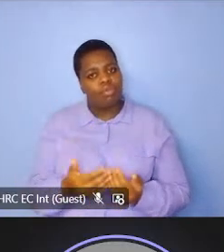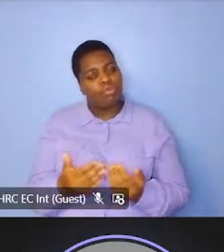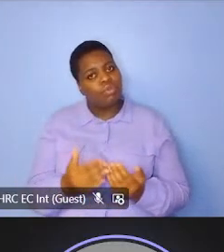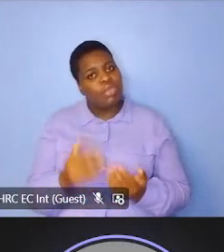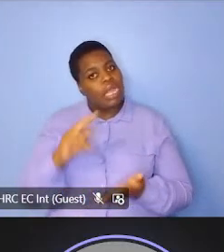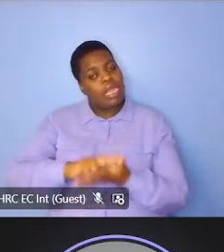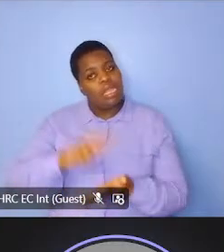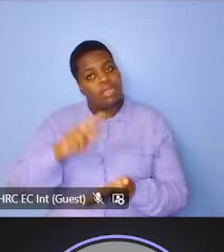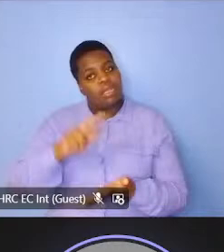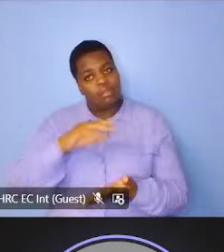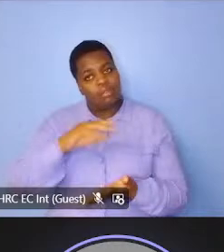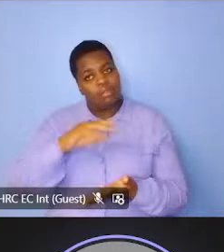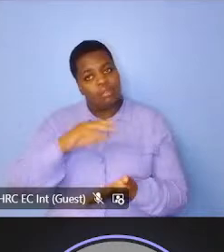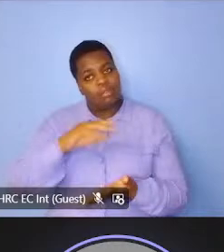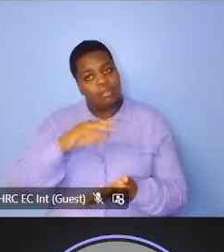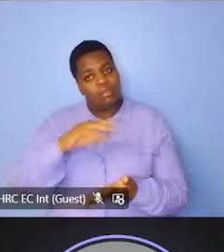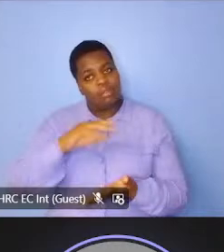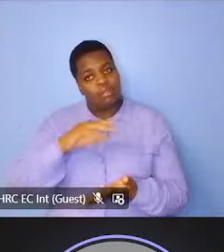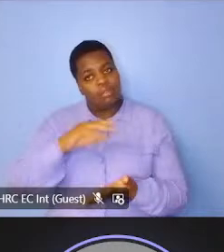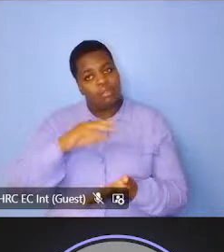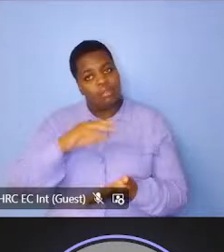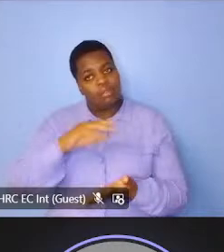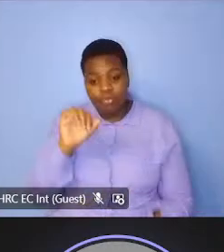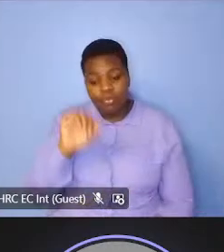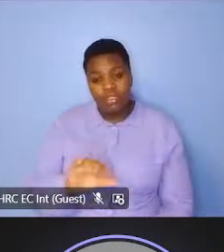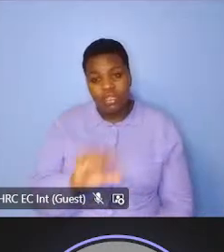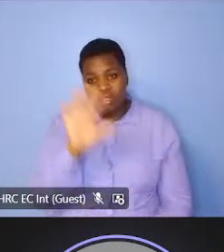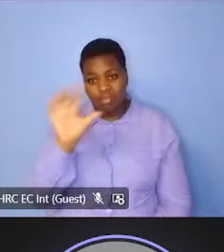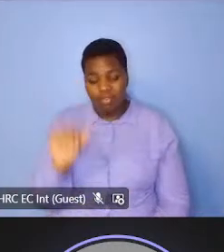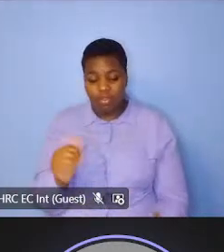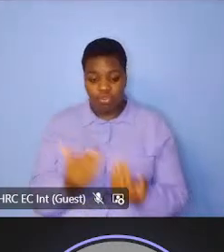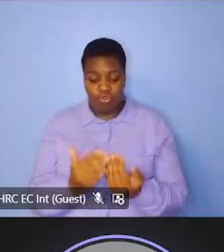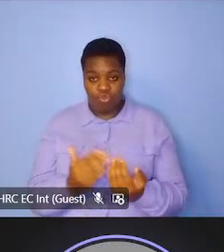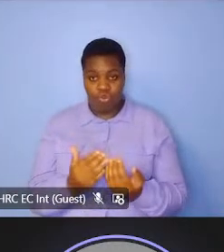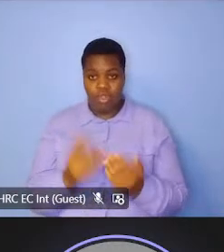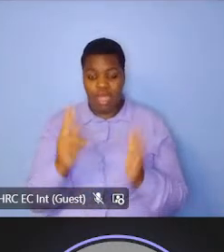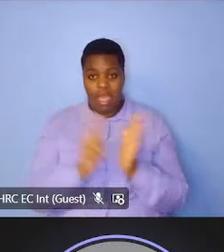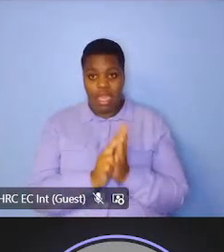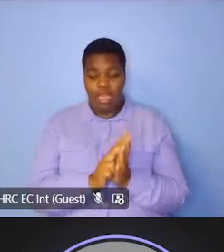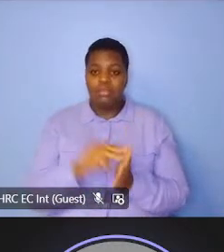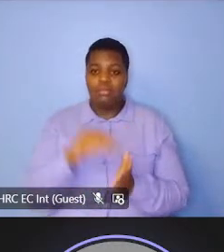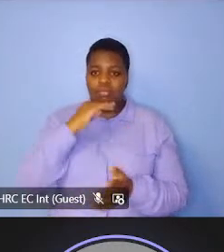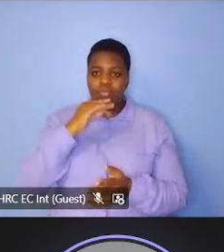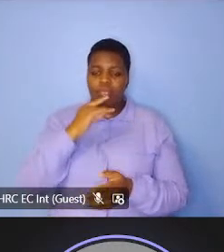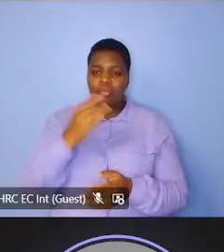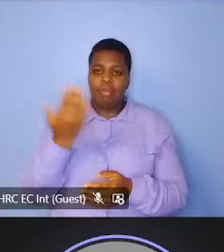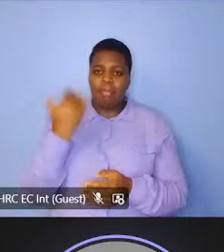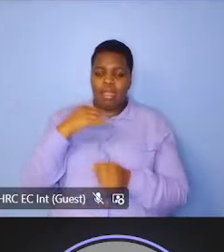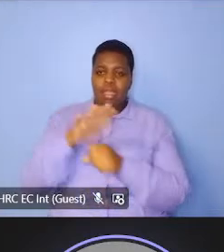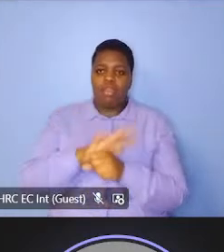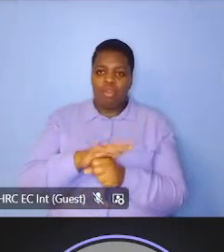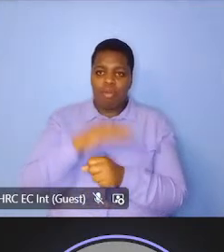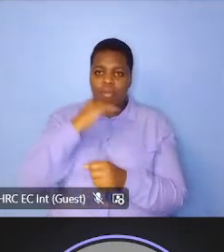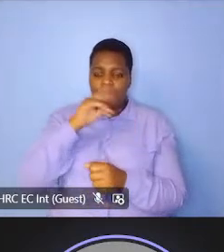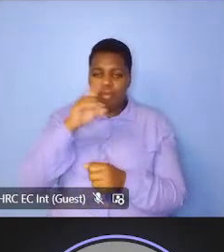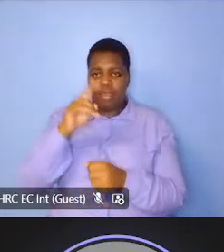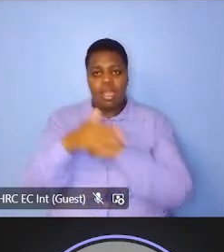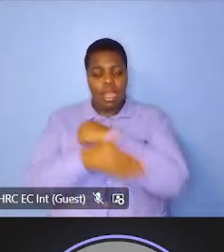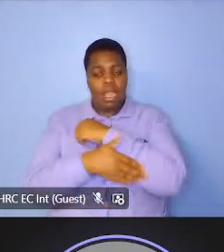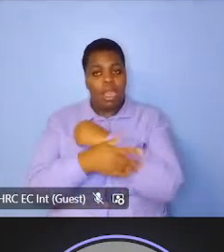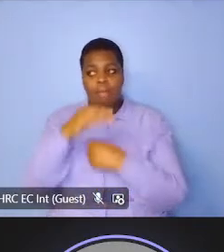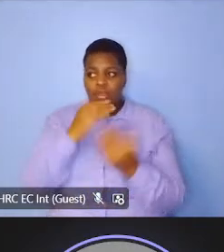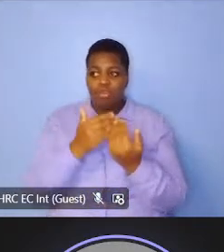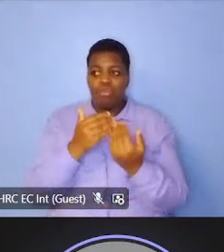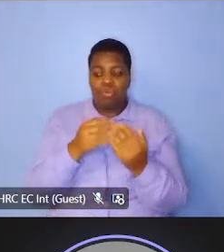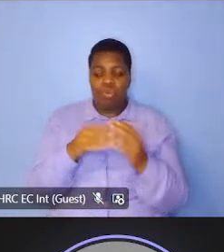was enacted. And the South African Schools Act was in a backdrop of a country where our school spaces were